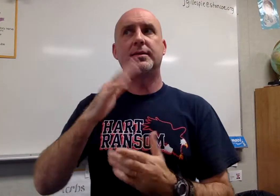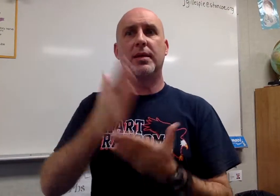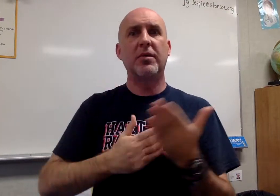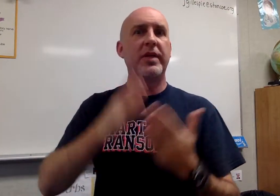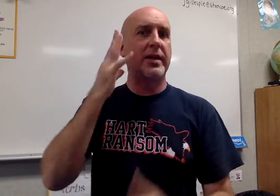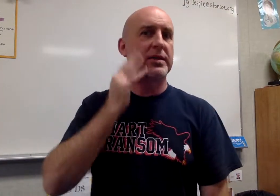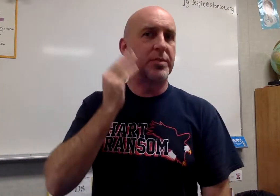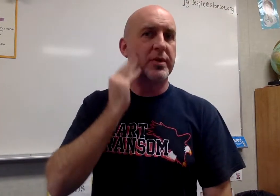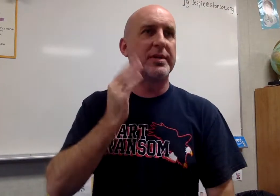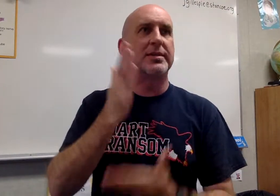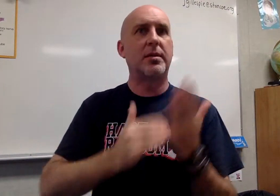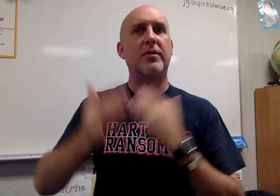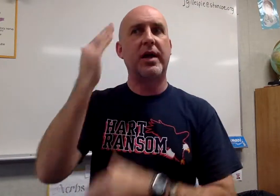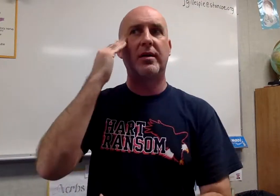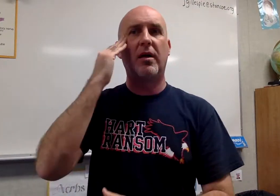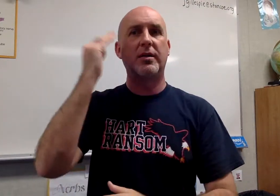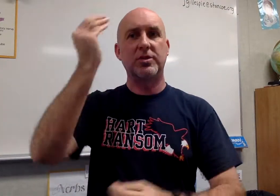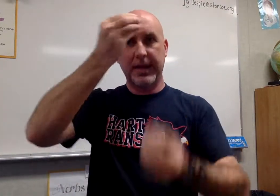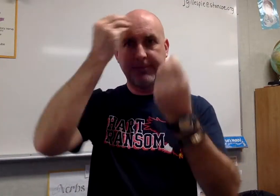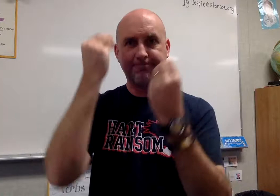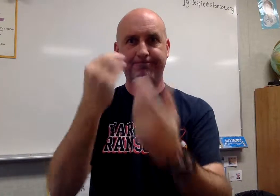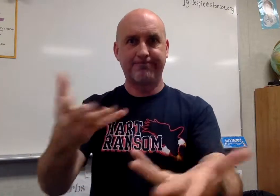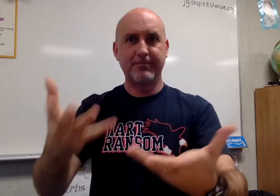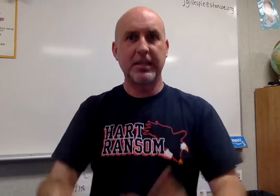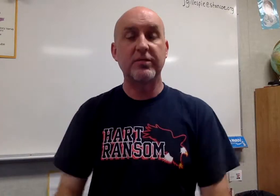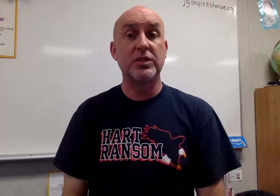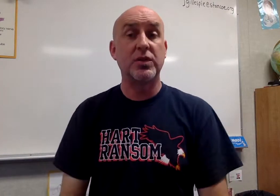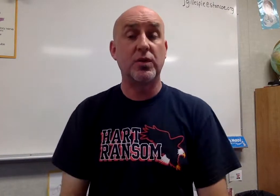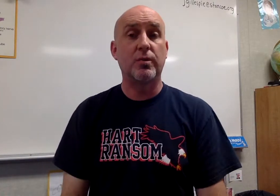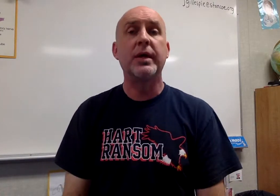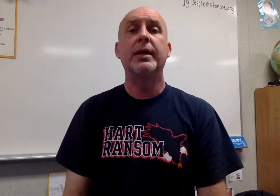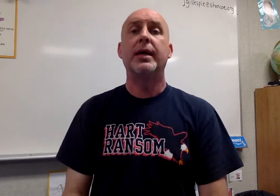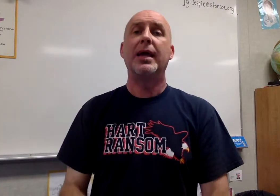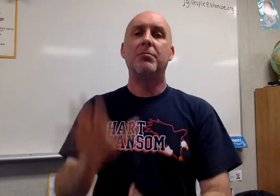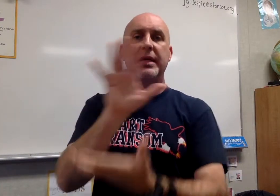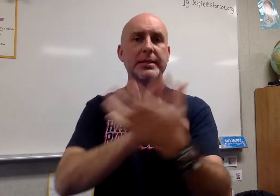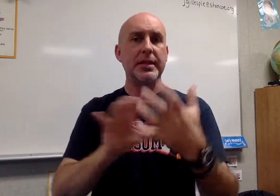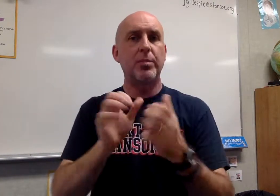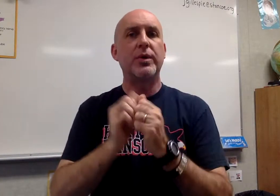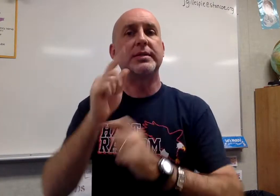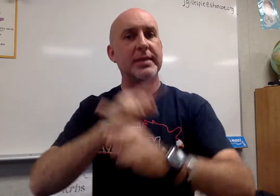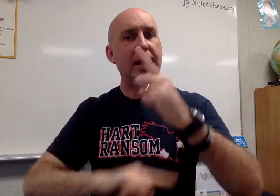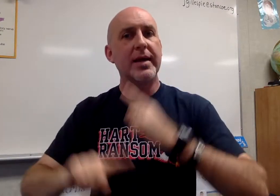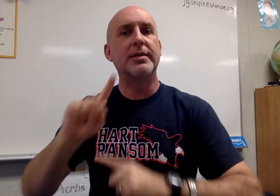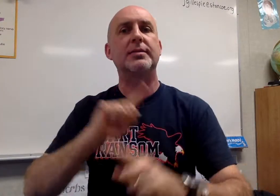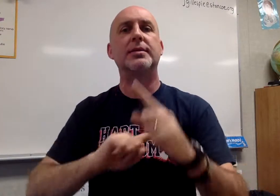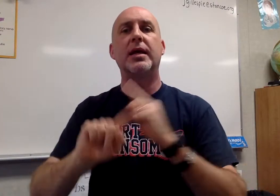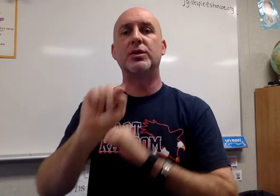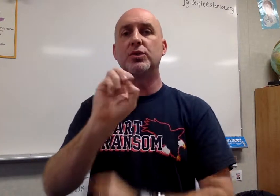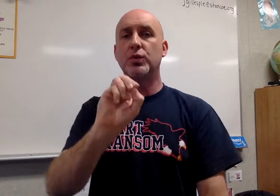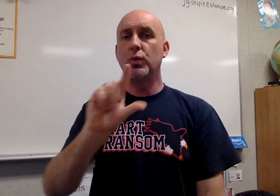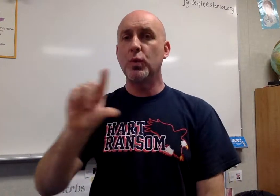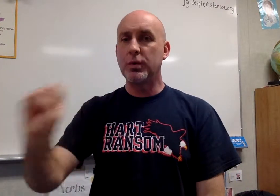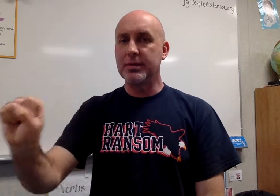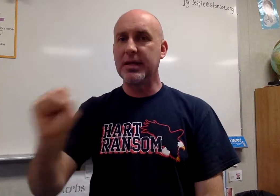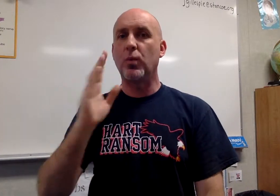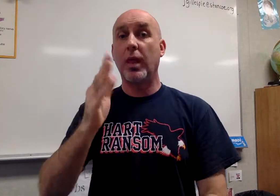some of that experience, some of that knowledge, and give it to you and mix it up with signs and tools that will